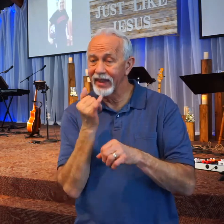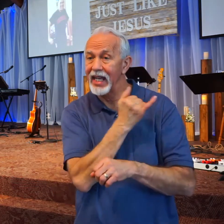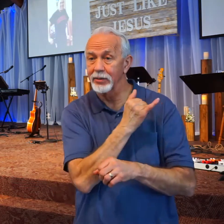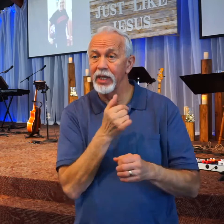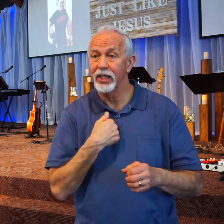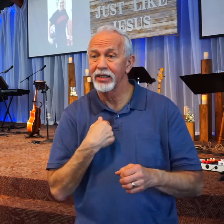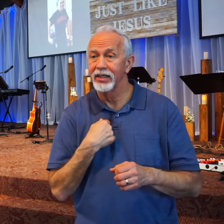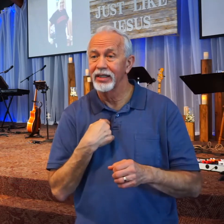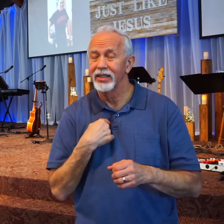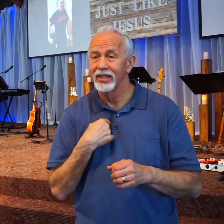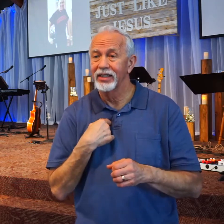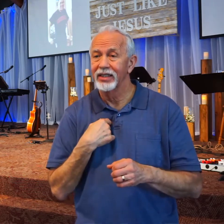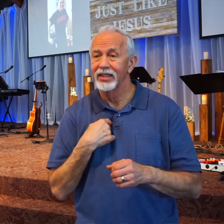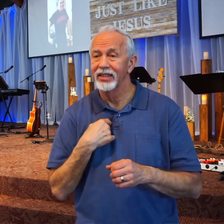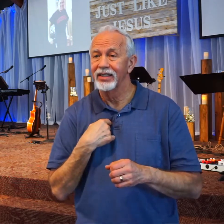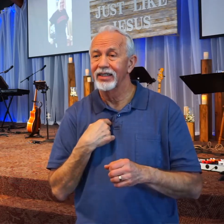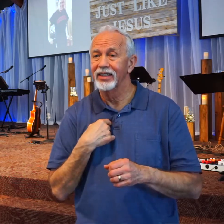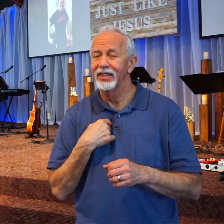there.